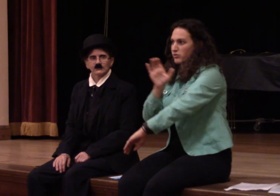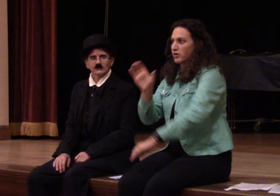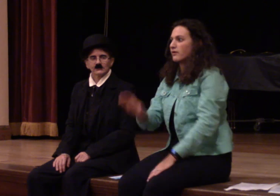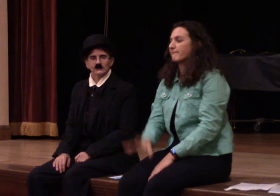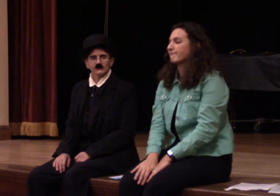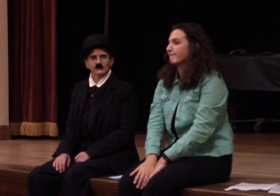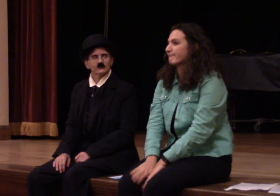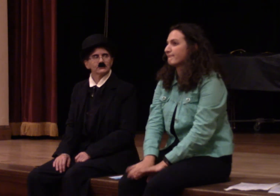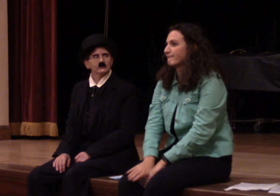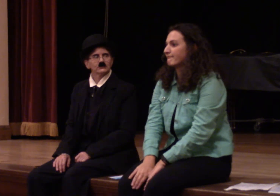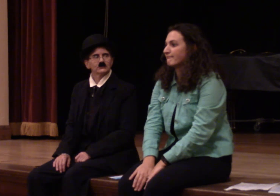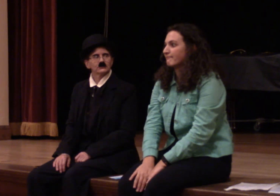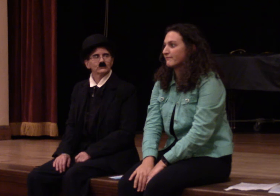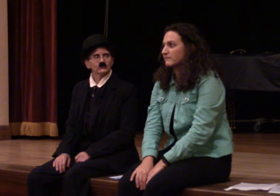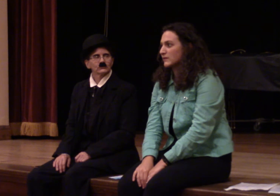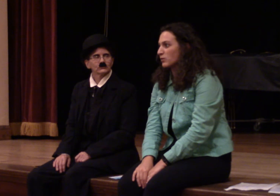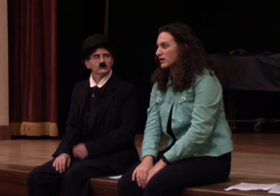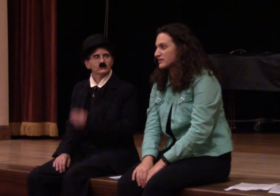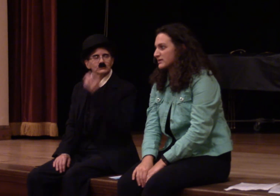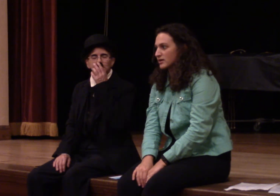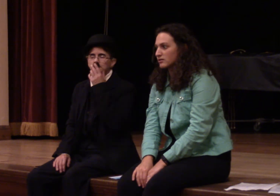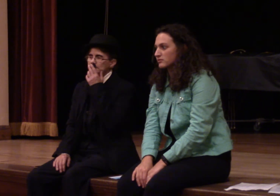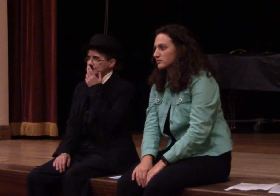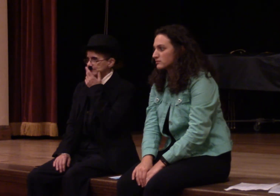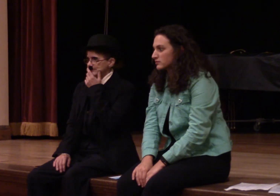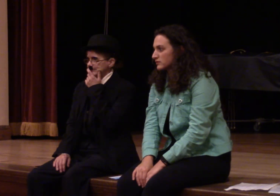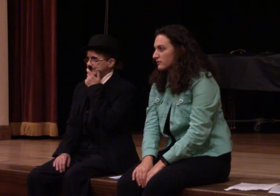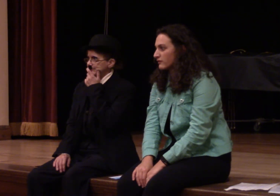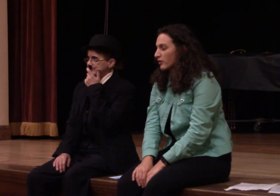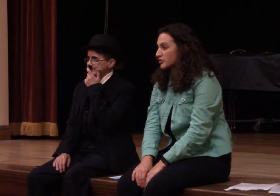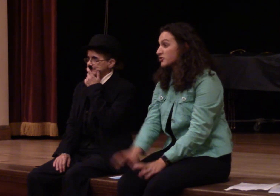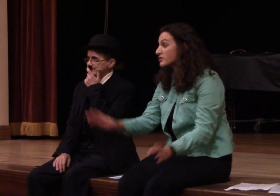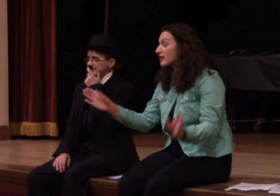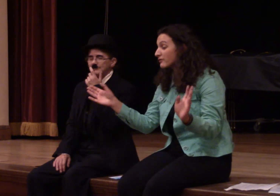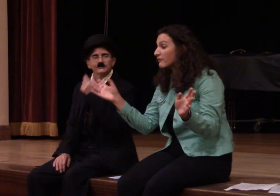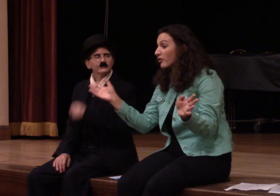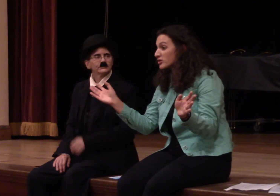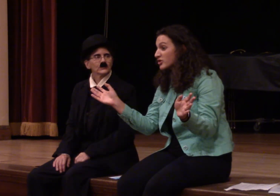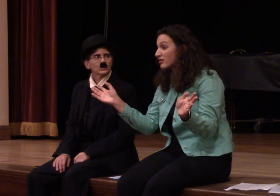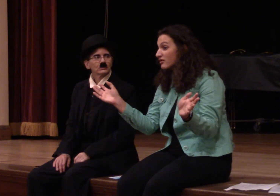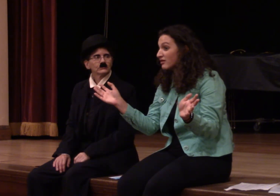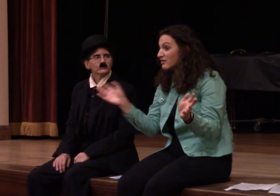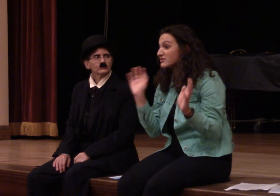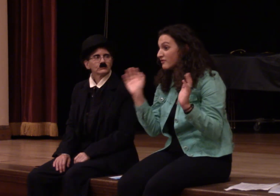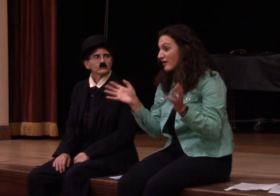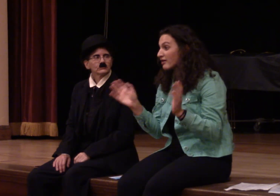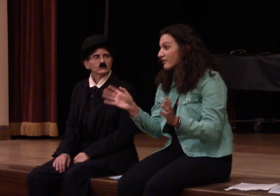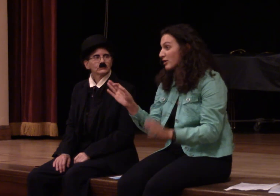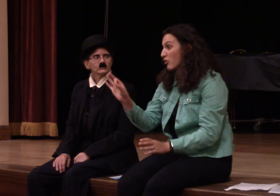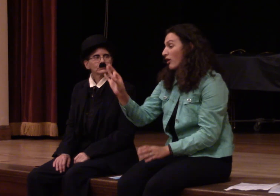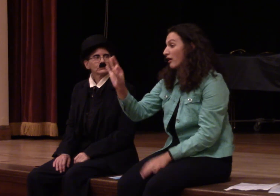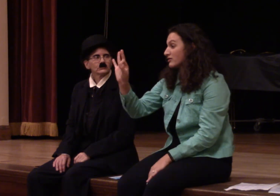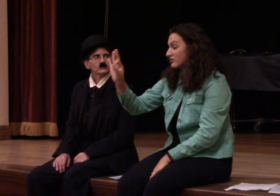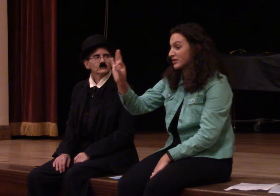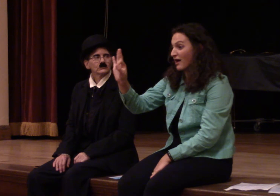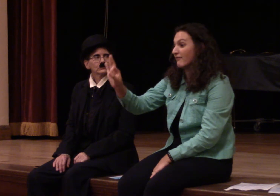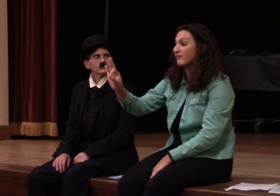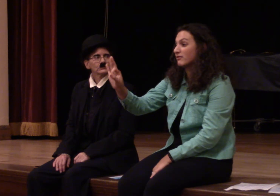Computer. What else is there for furniture? So the sign for furniture, very, very boring. So it's an F. Let